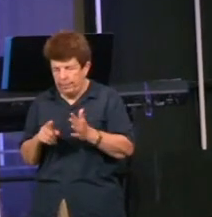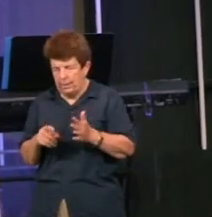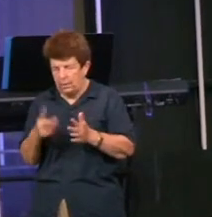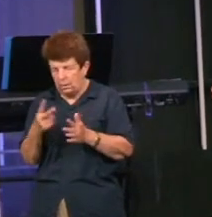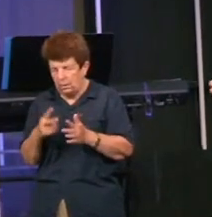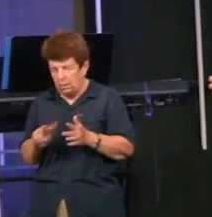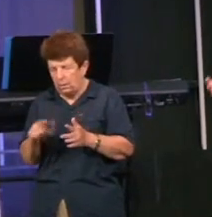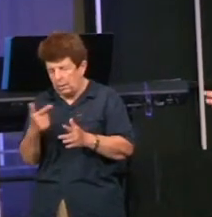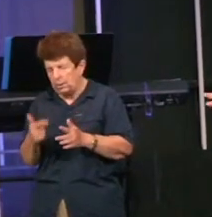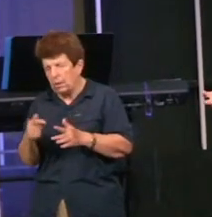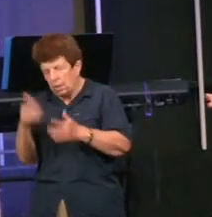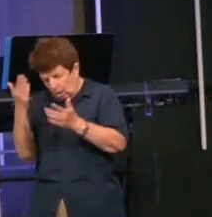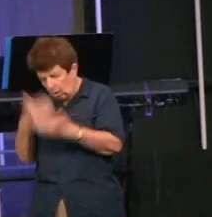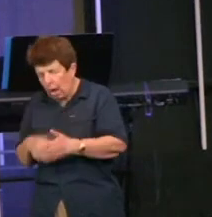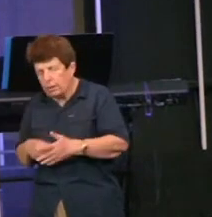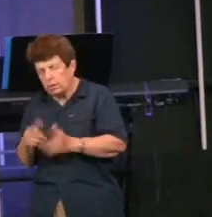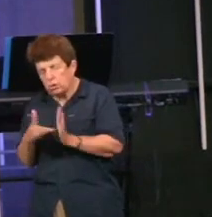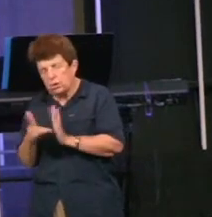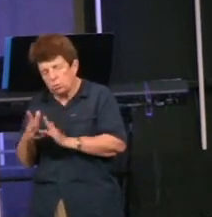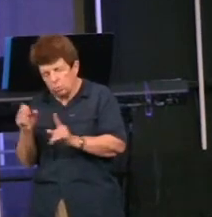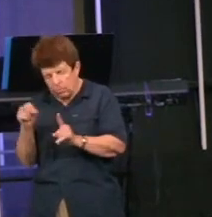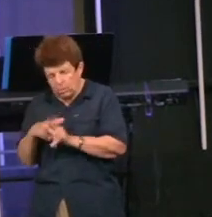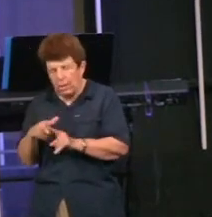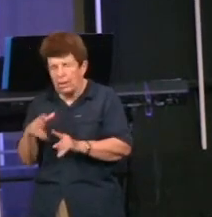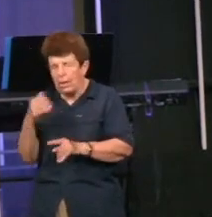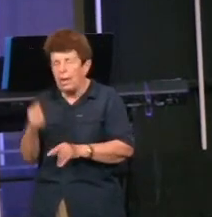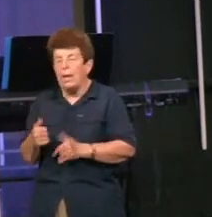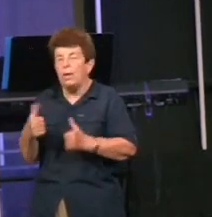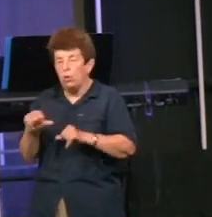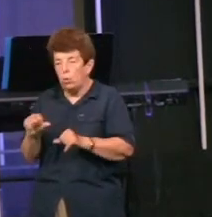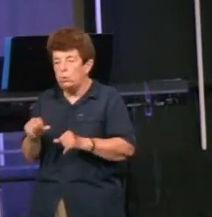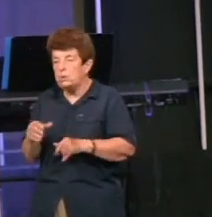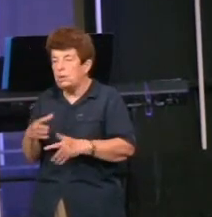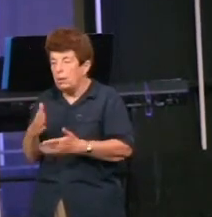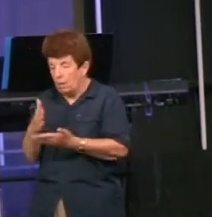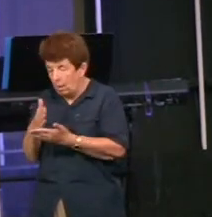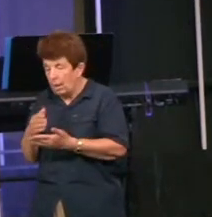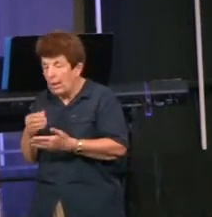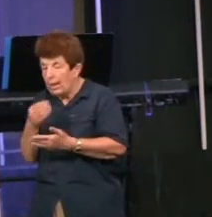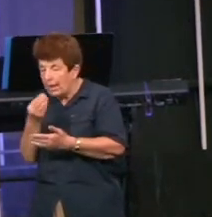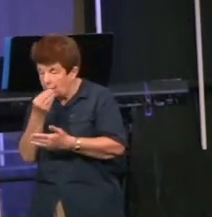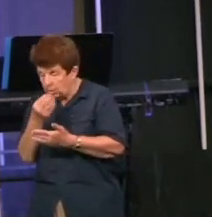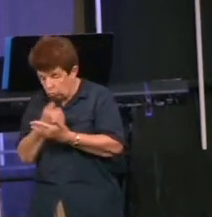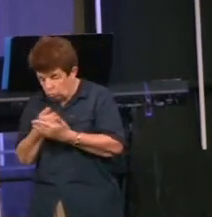On the night he was betrayed, he took the practice of eating regularly